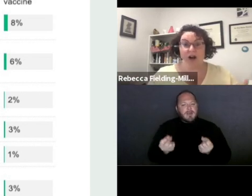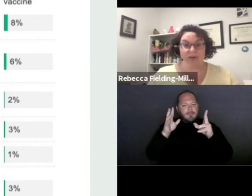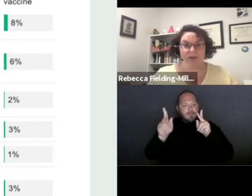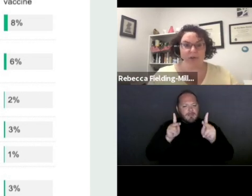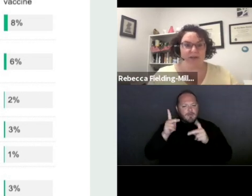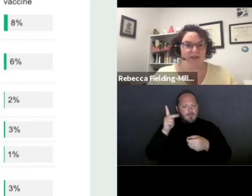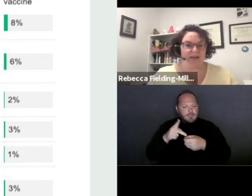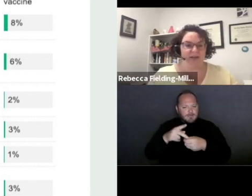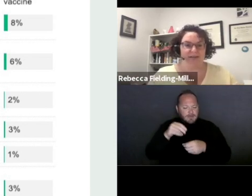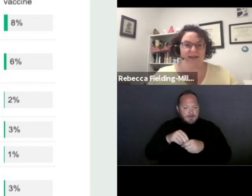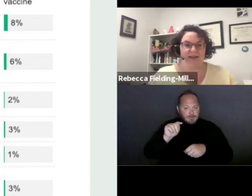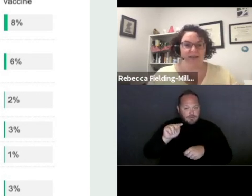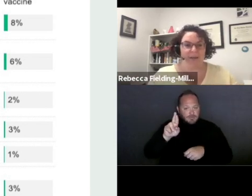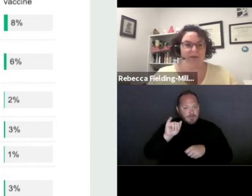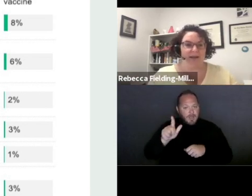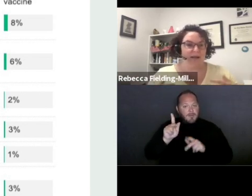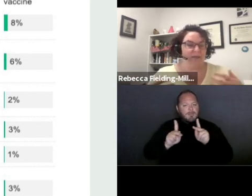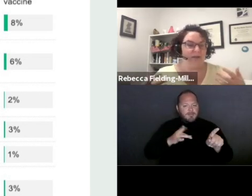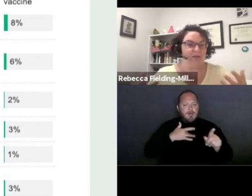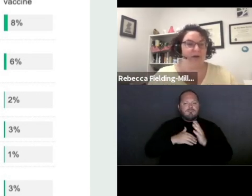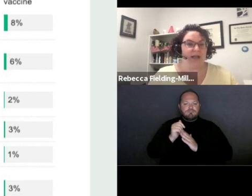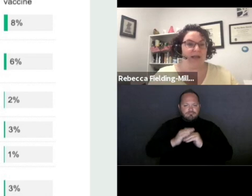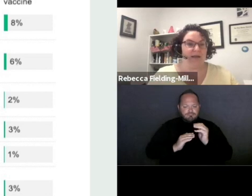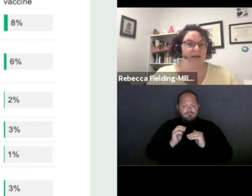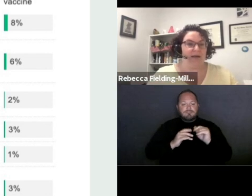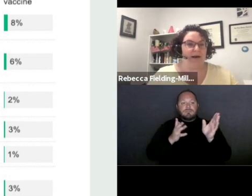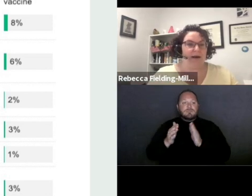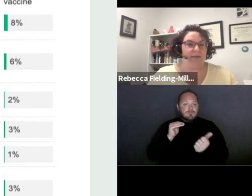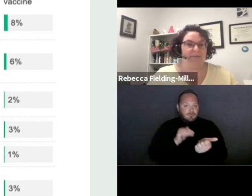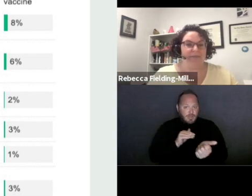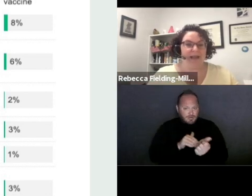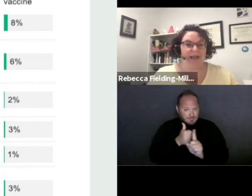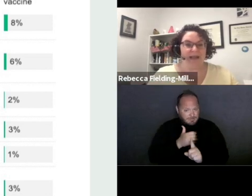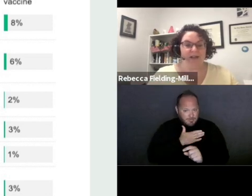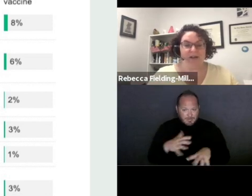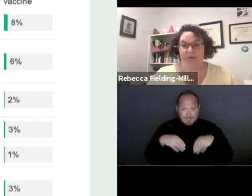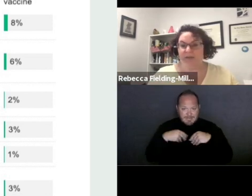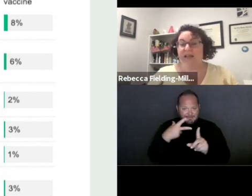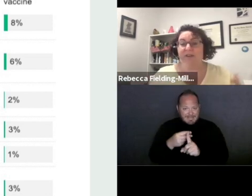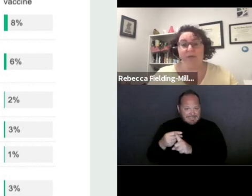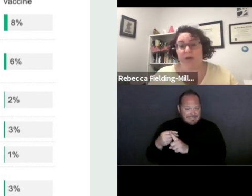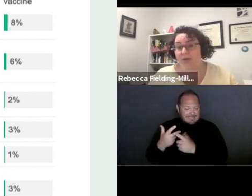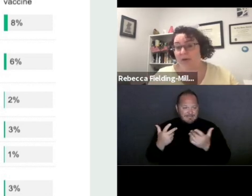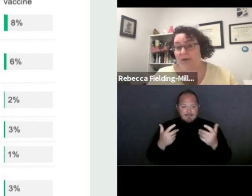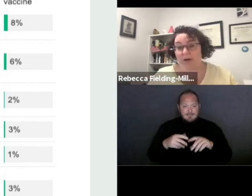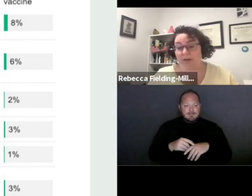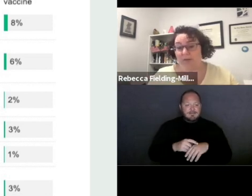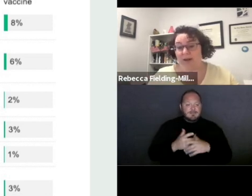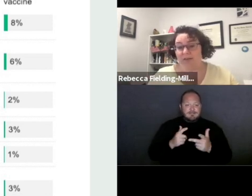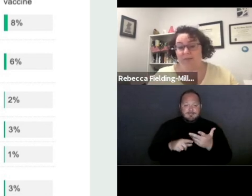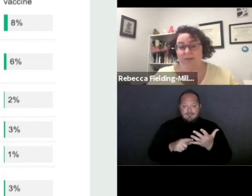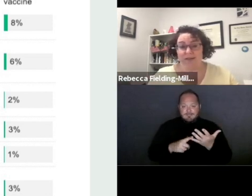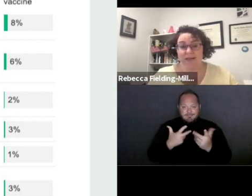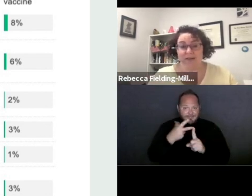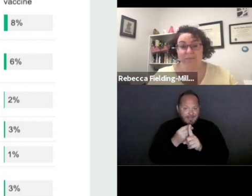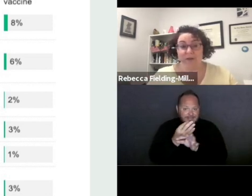That doctors are willing to take the vaccine is comforting, that it's free, and that, even if we don't know the long-term